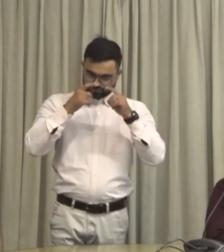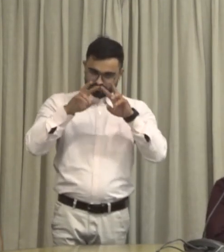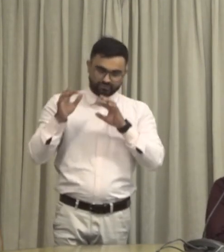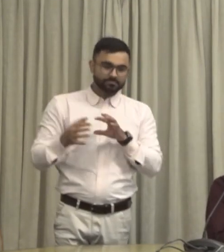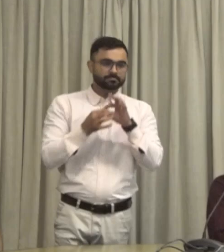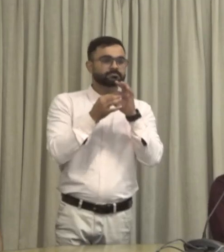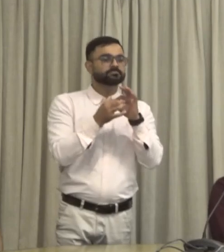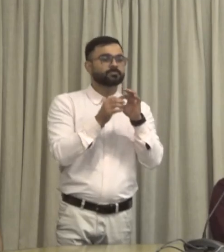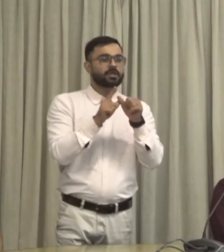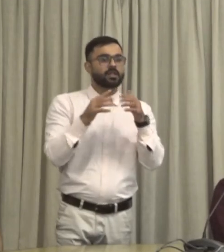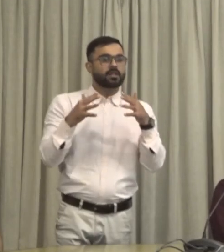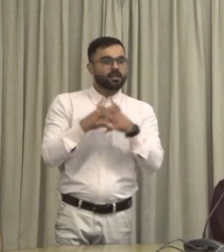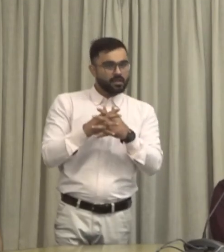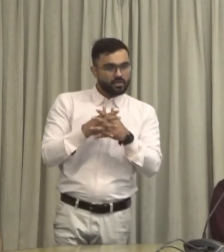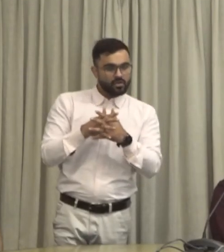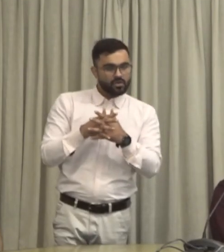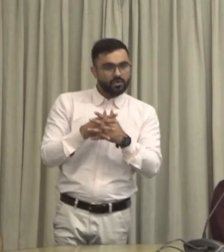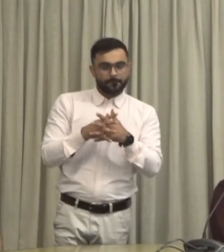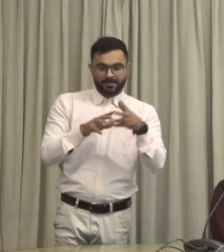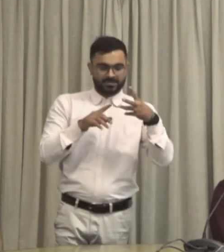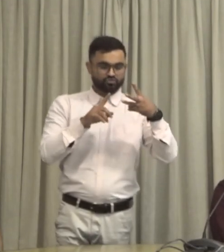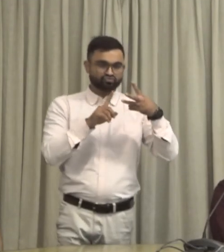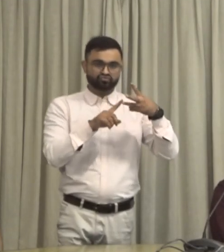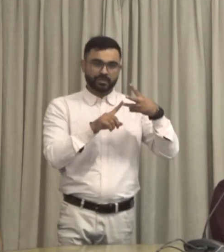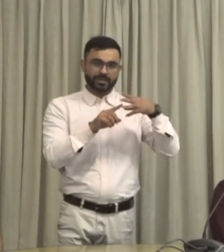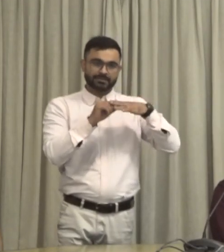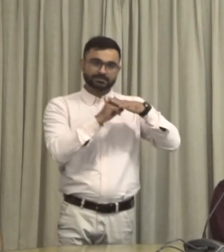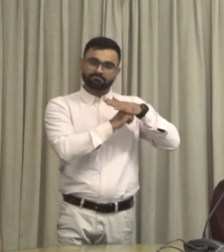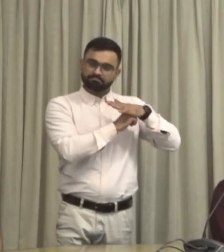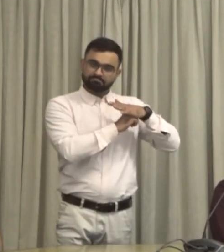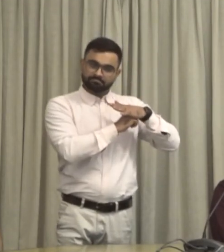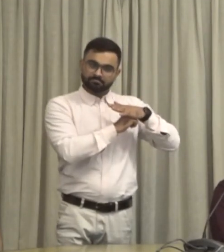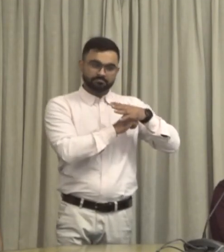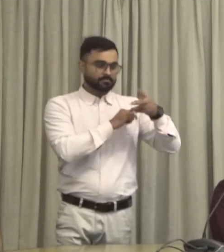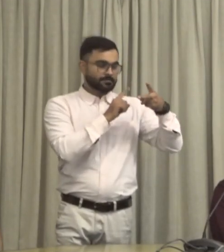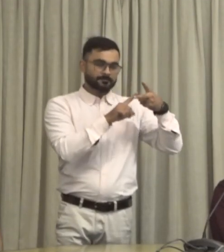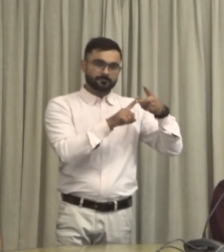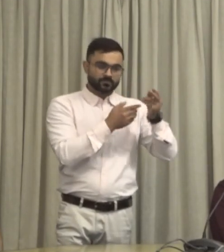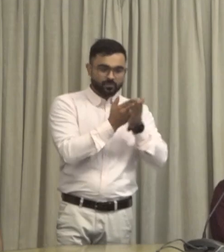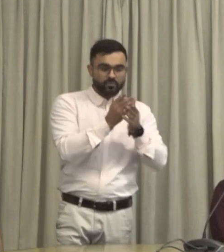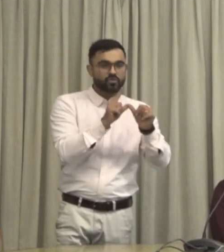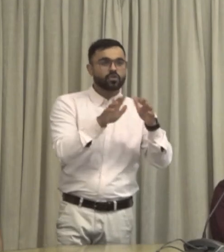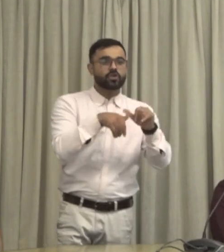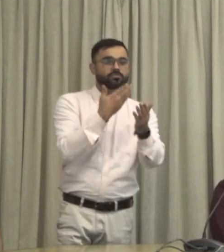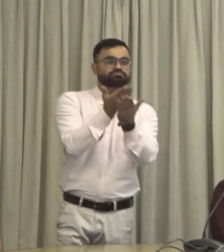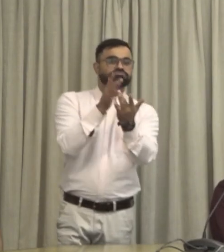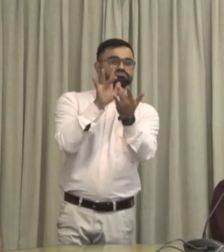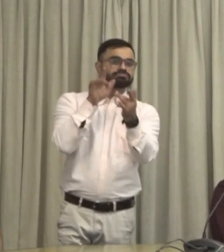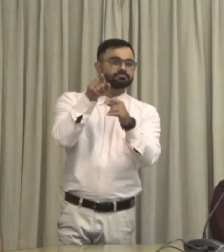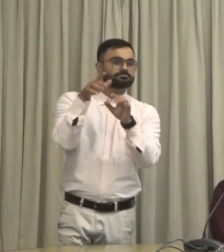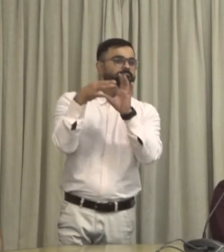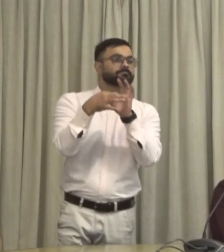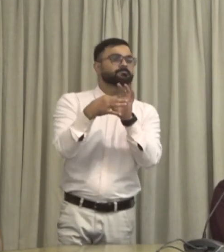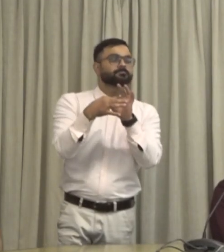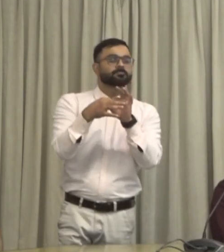regard law as a third leg of the stool, and then we approached the law, and